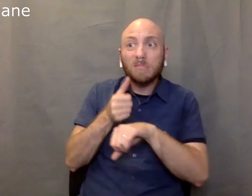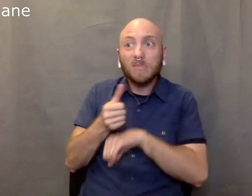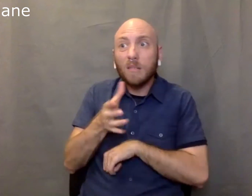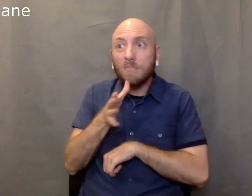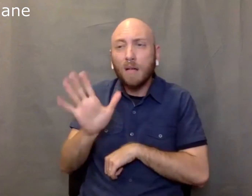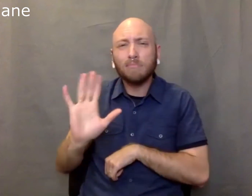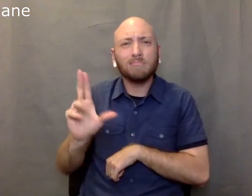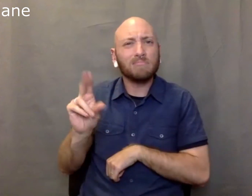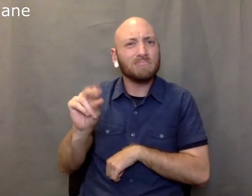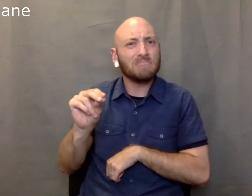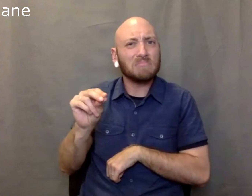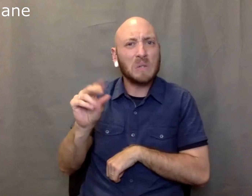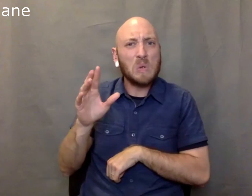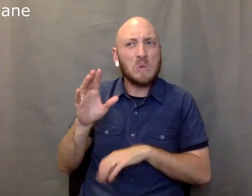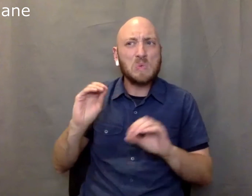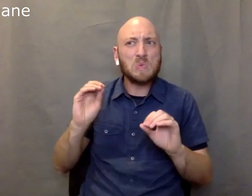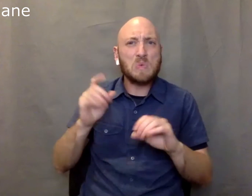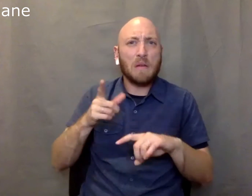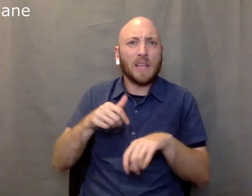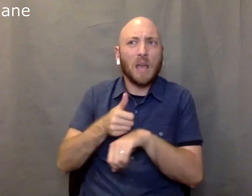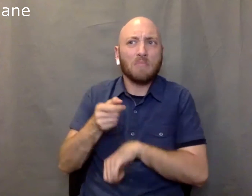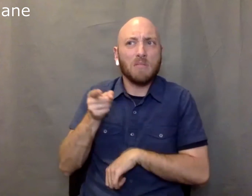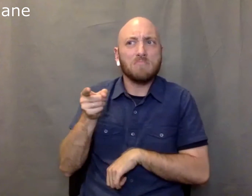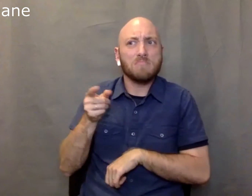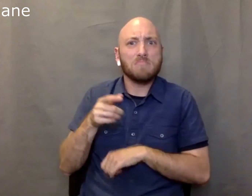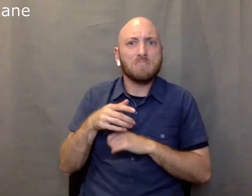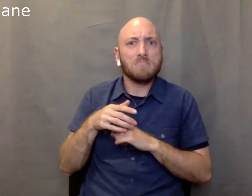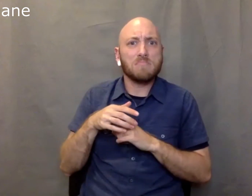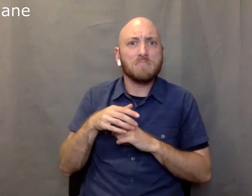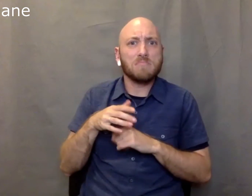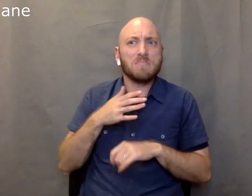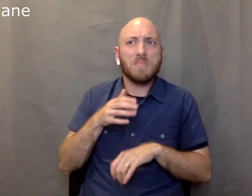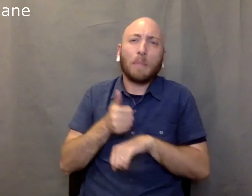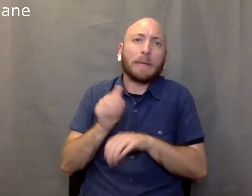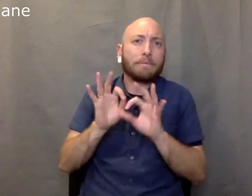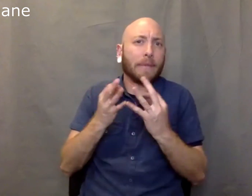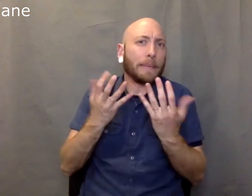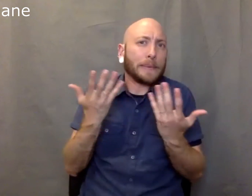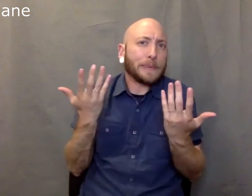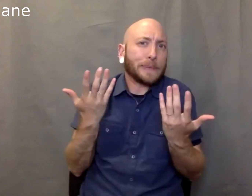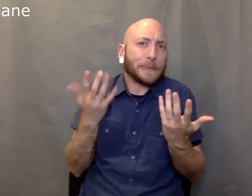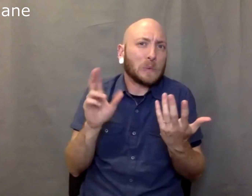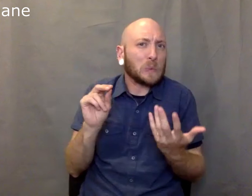So I can't put the blame on my family for my alcoholism.